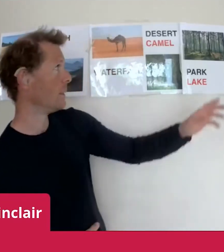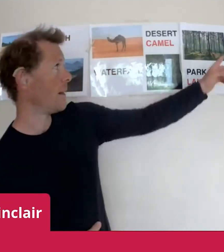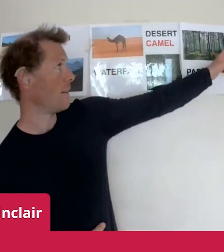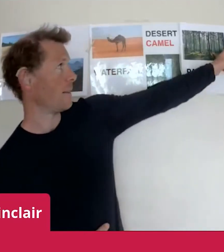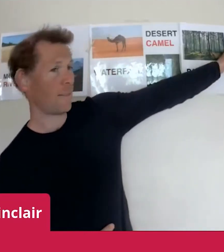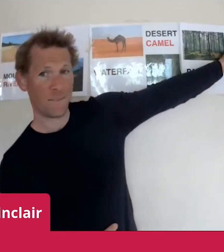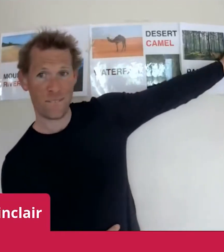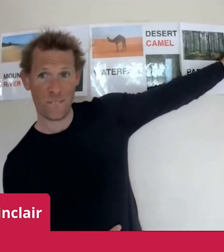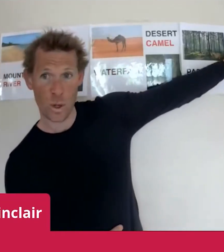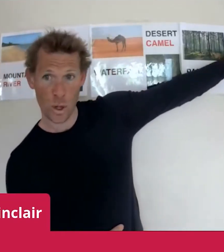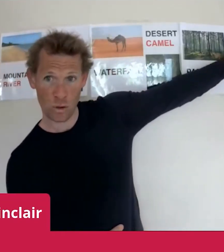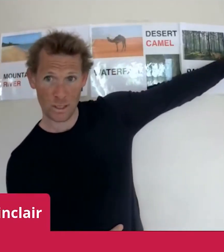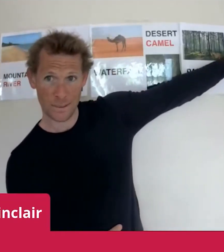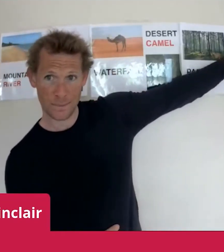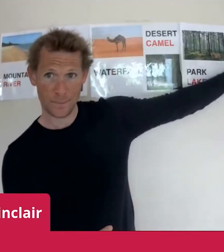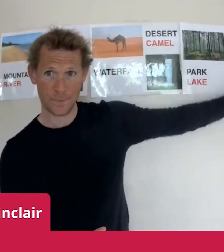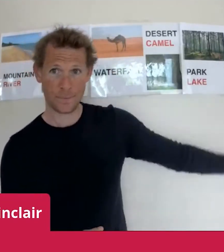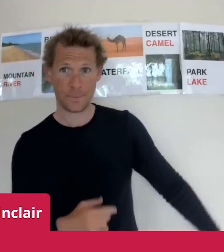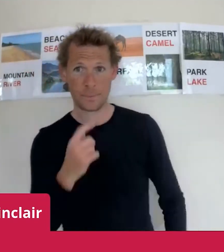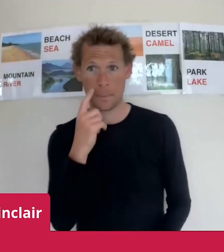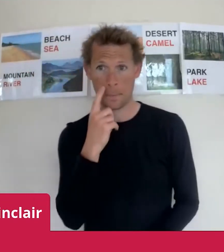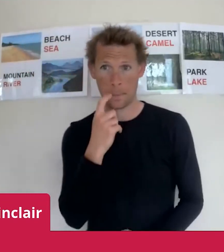Okay? And now forest